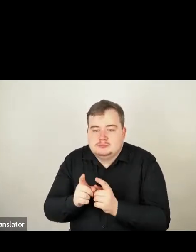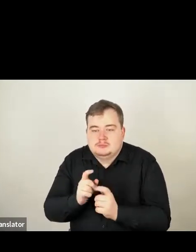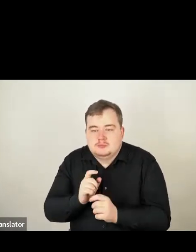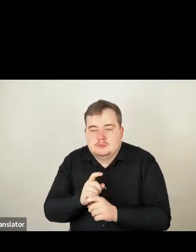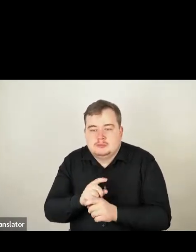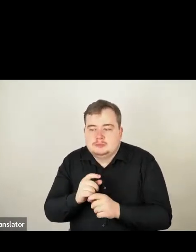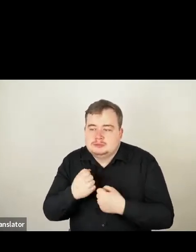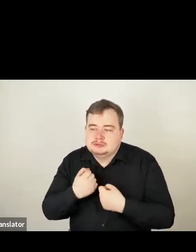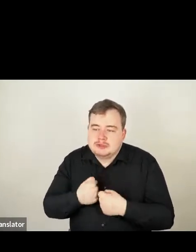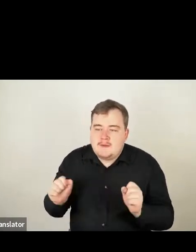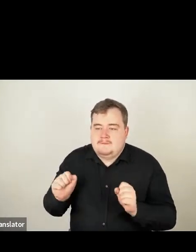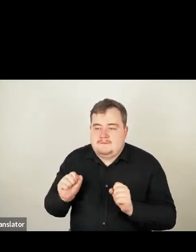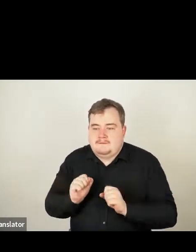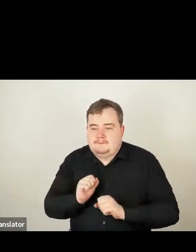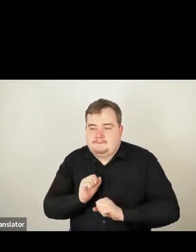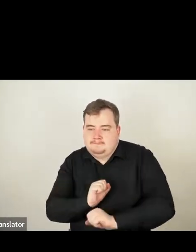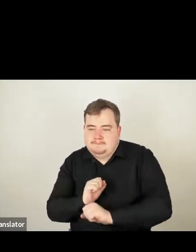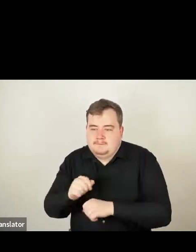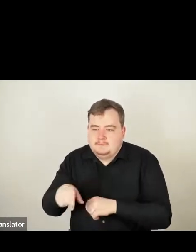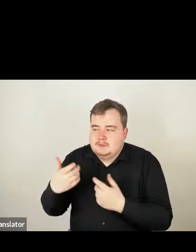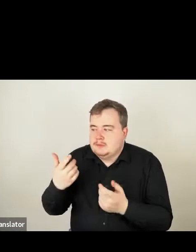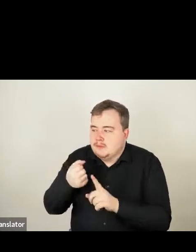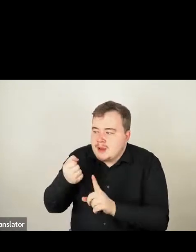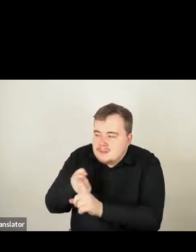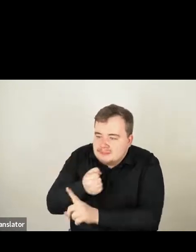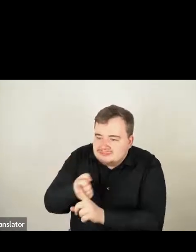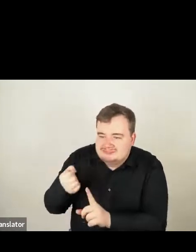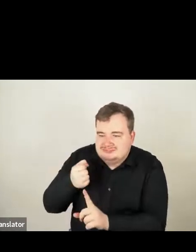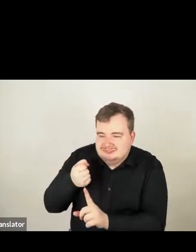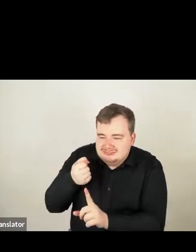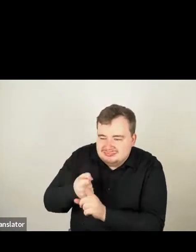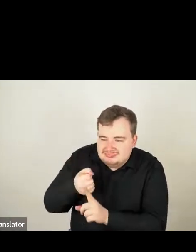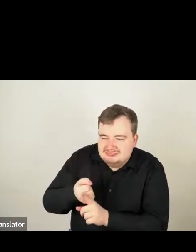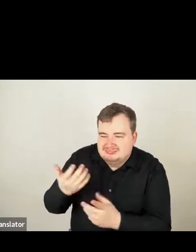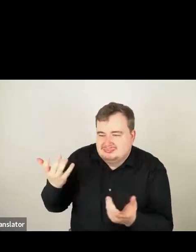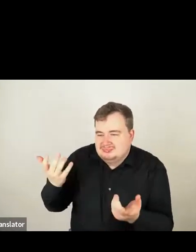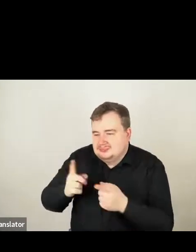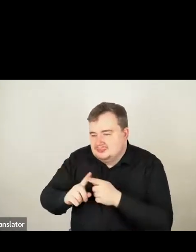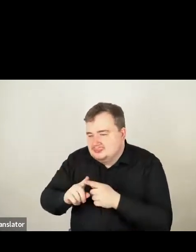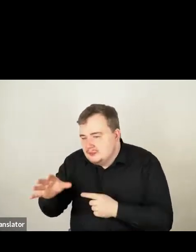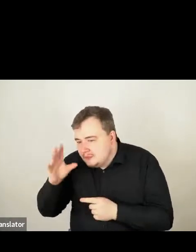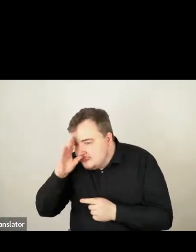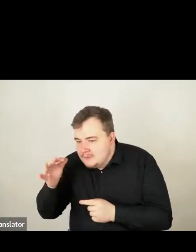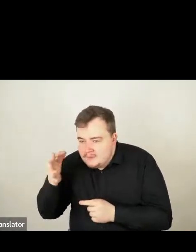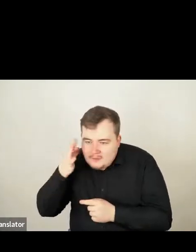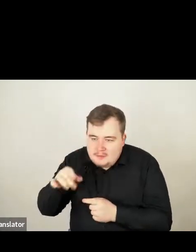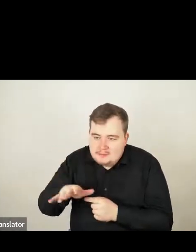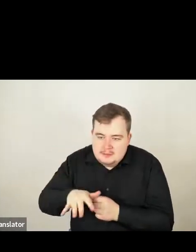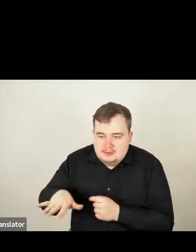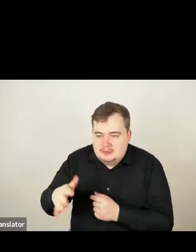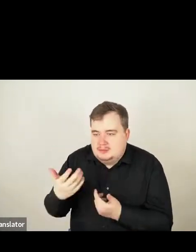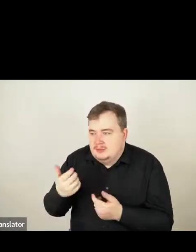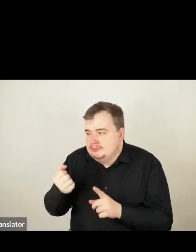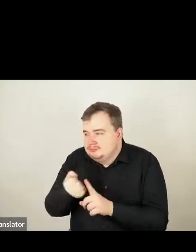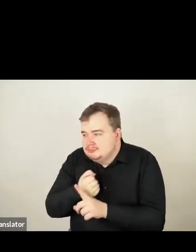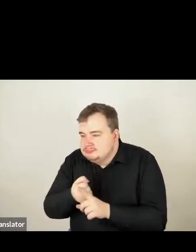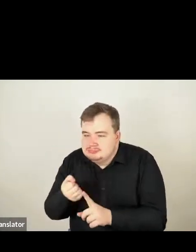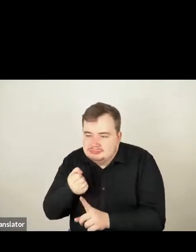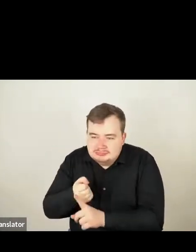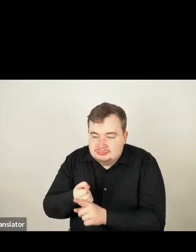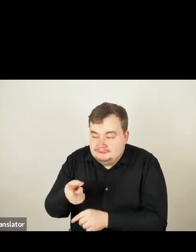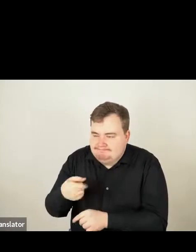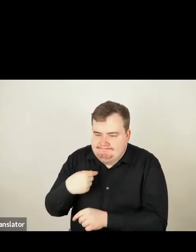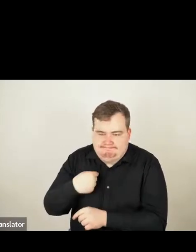domestic violence and gender violence. This is a very good law, which is